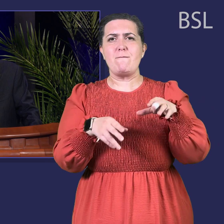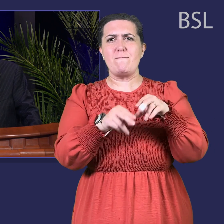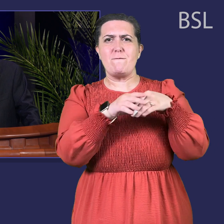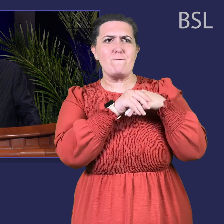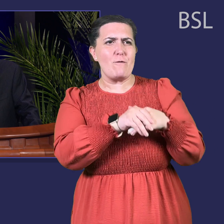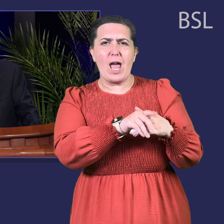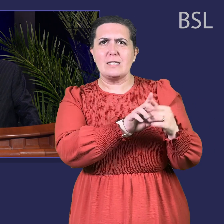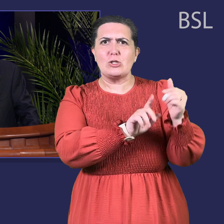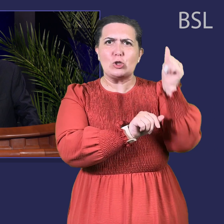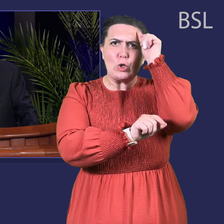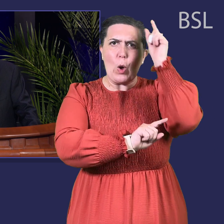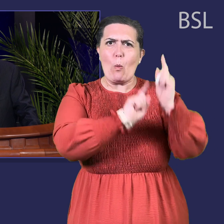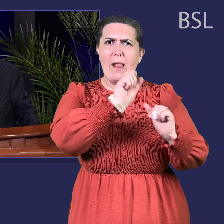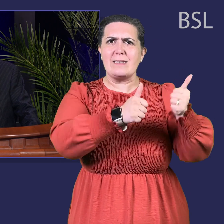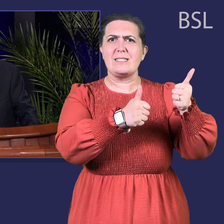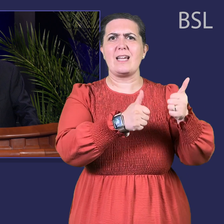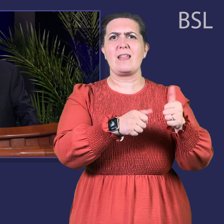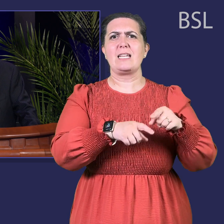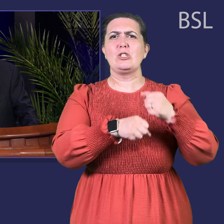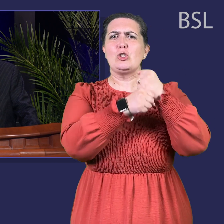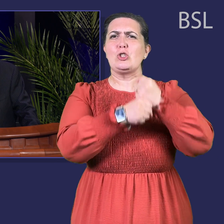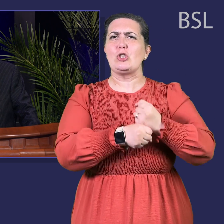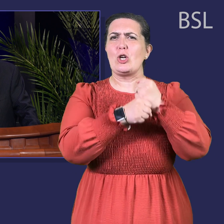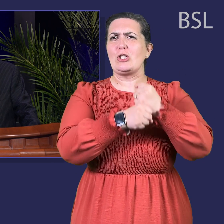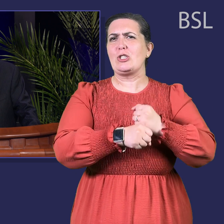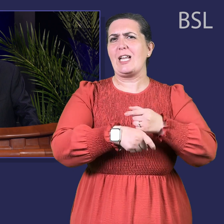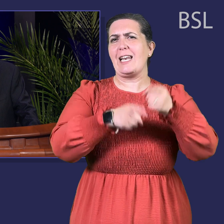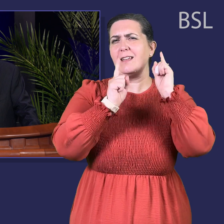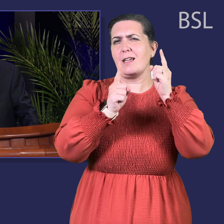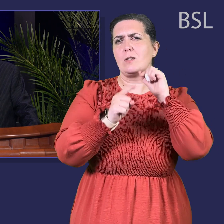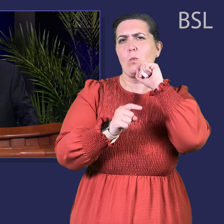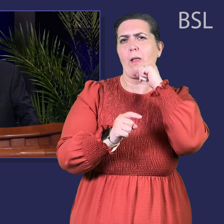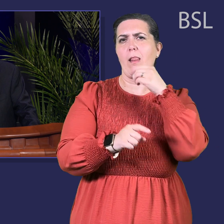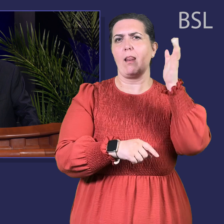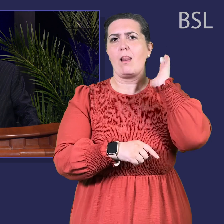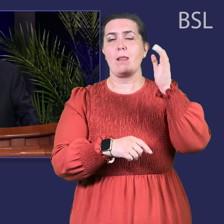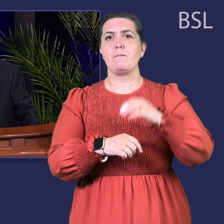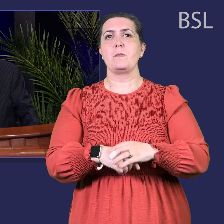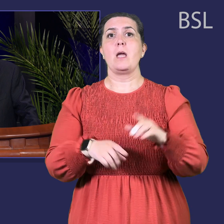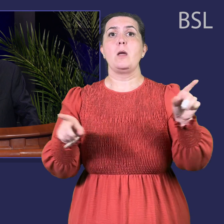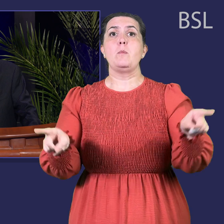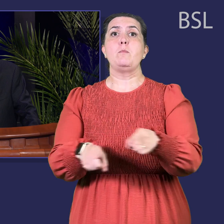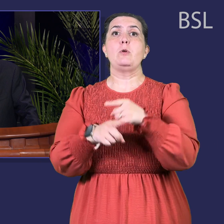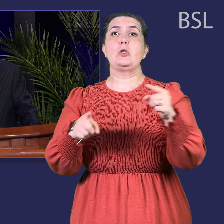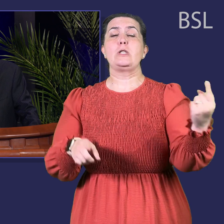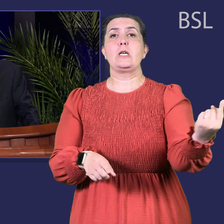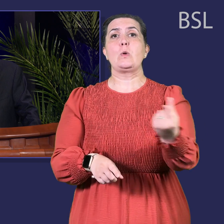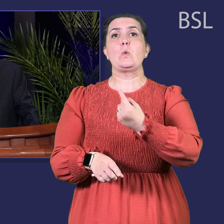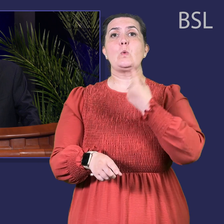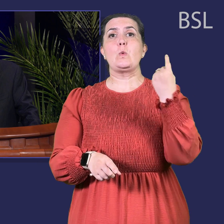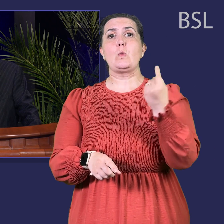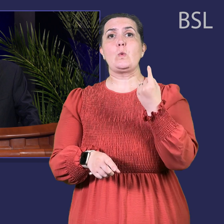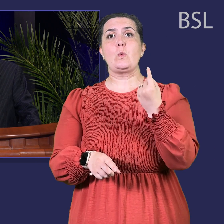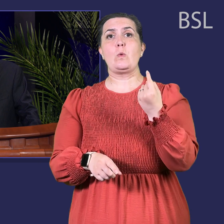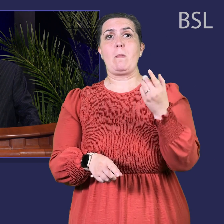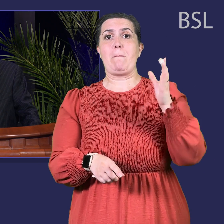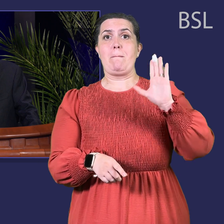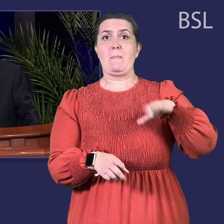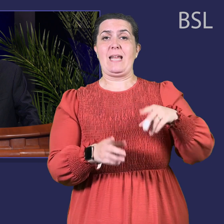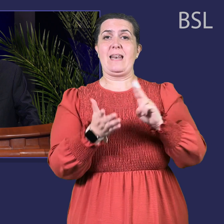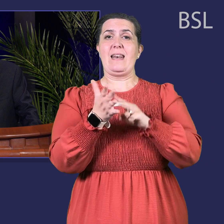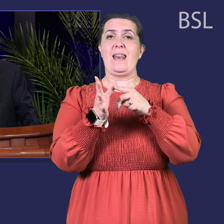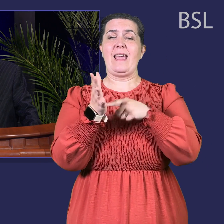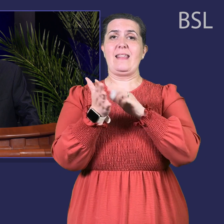members, close friends, and other leaders of the church. Our musical numbers today will